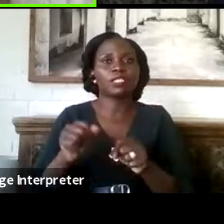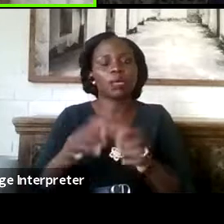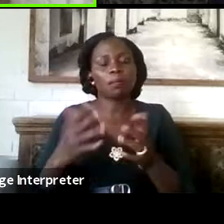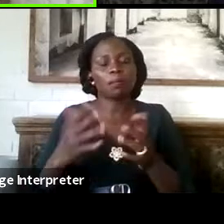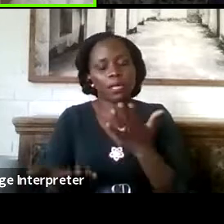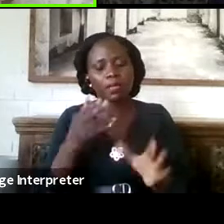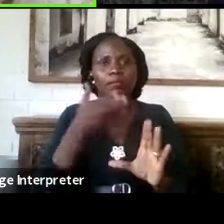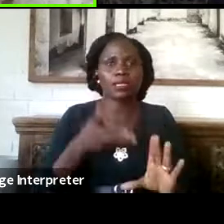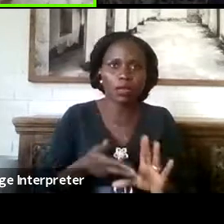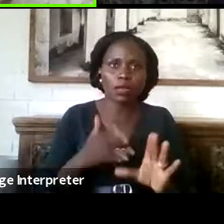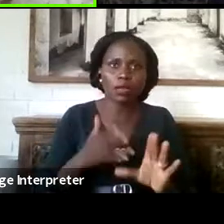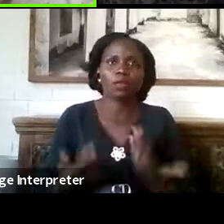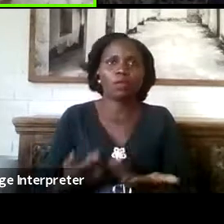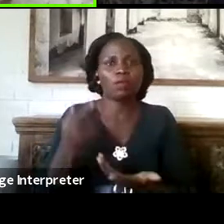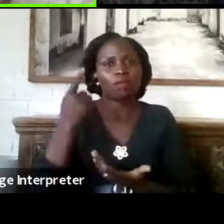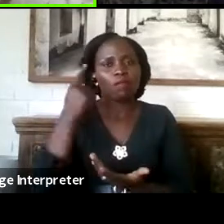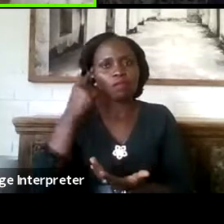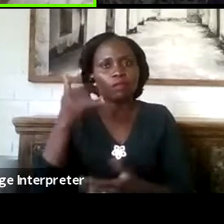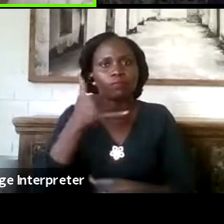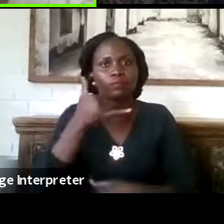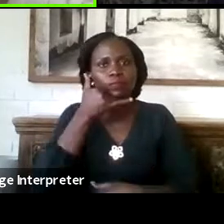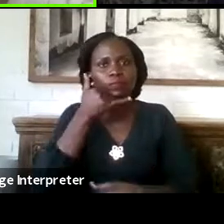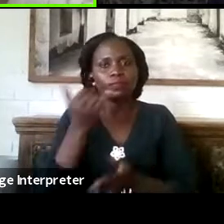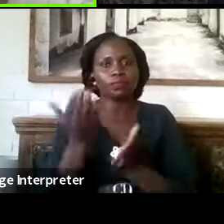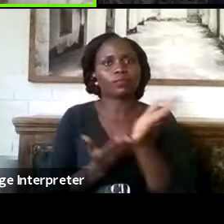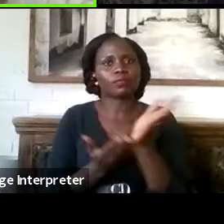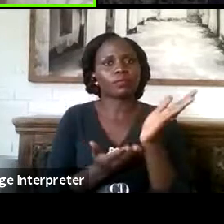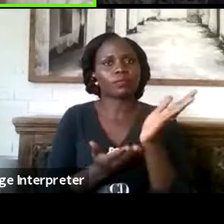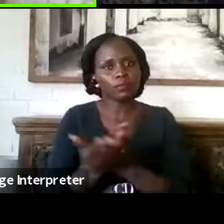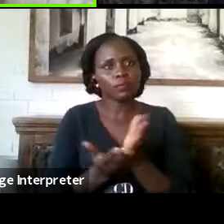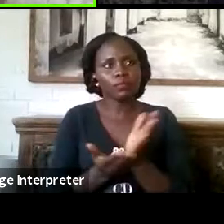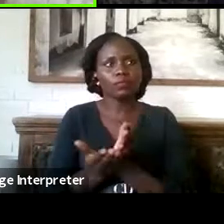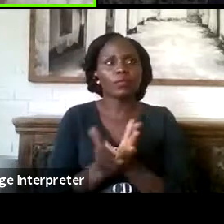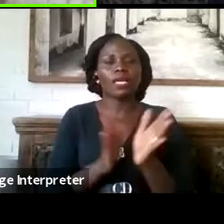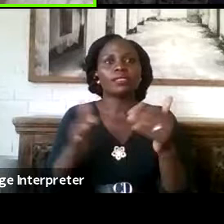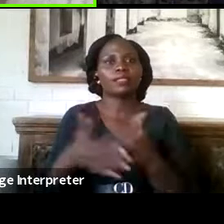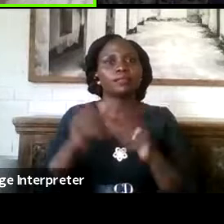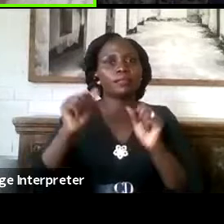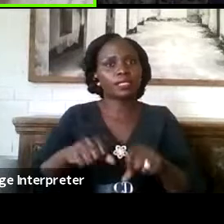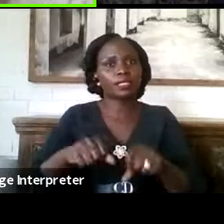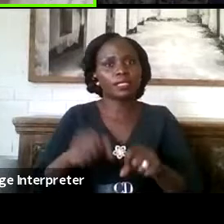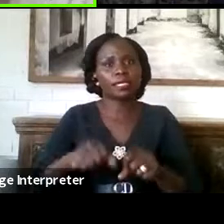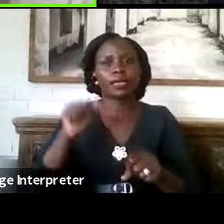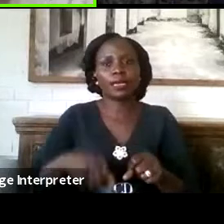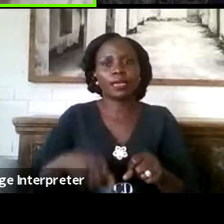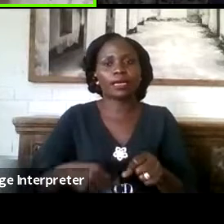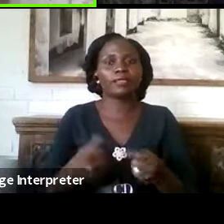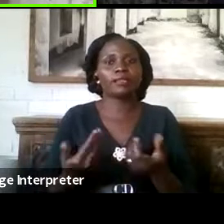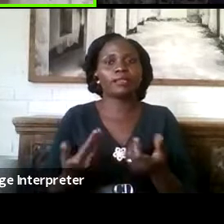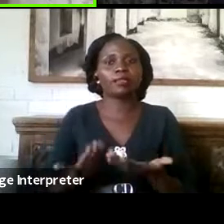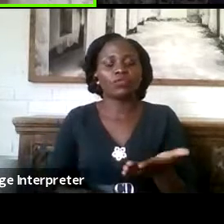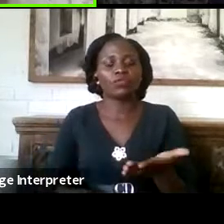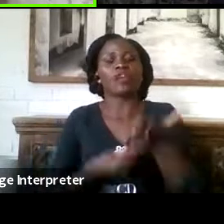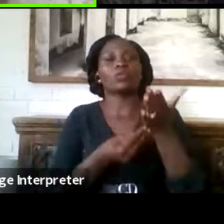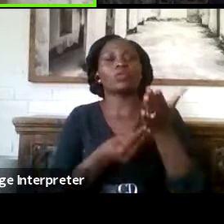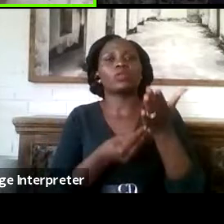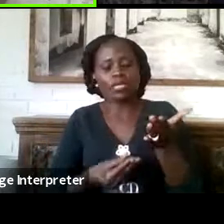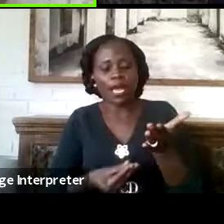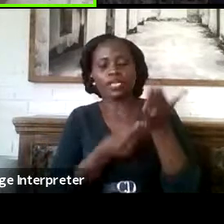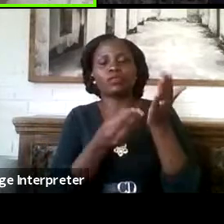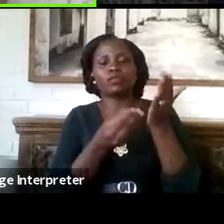telecommunication services, accessibility comes as an add-on services. So if we